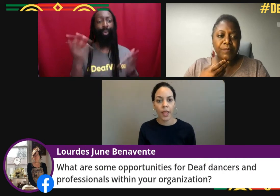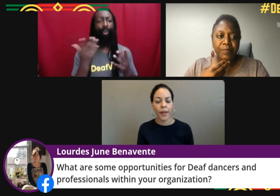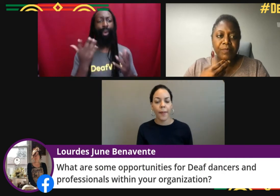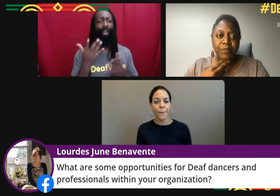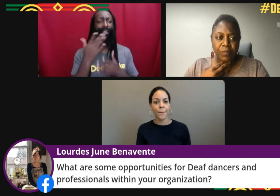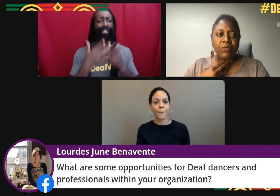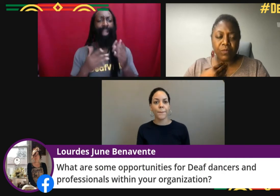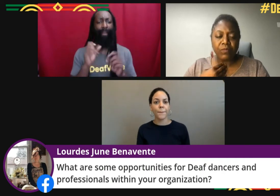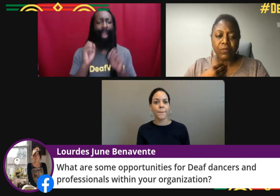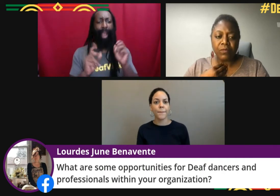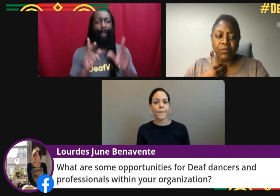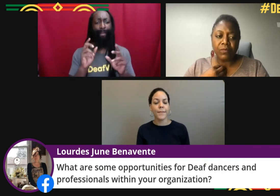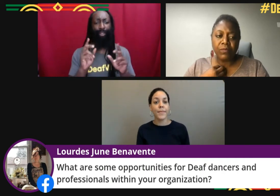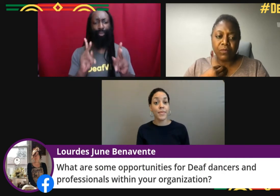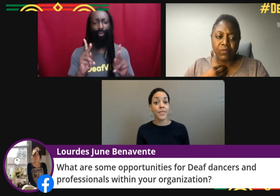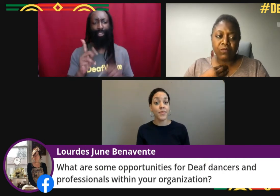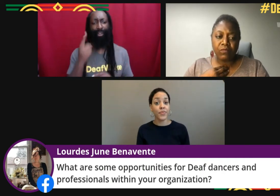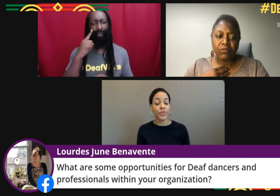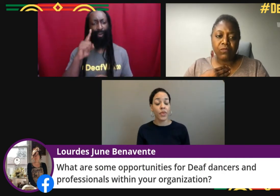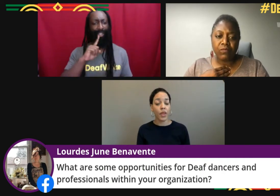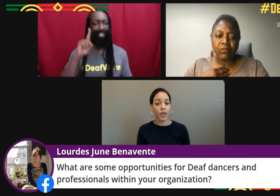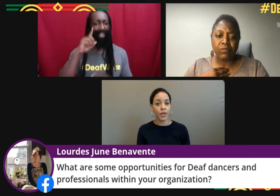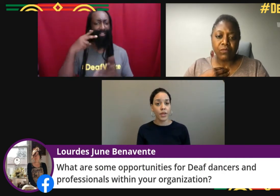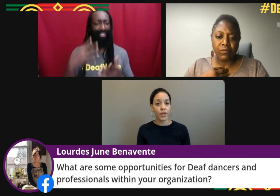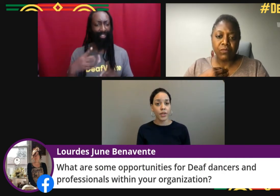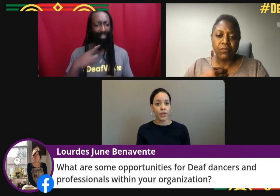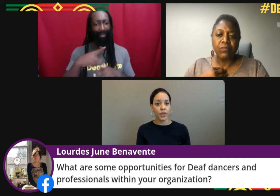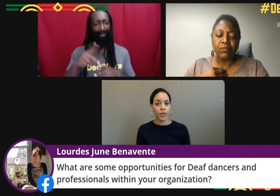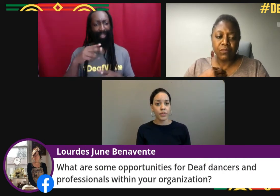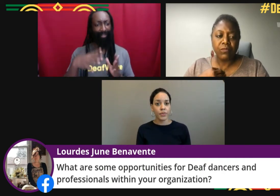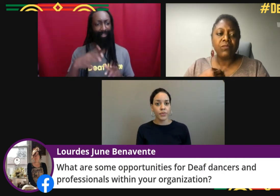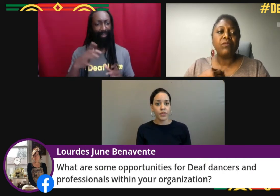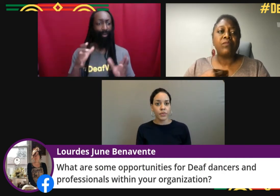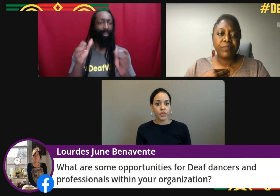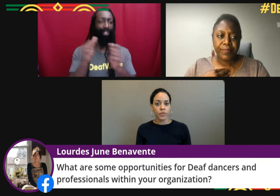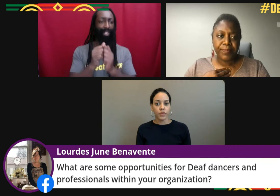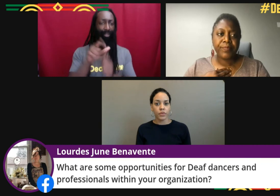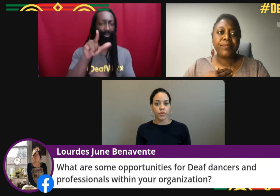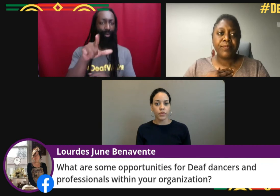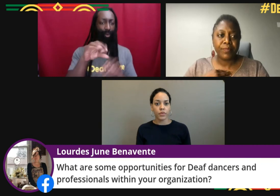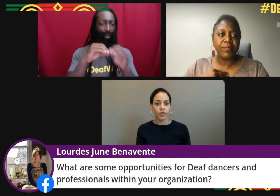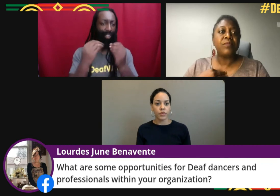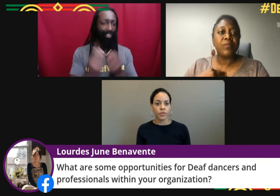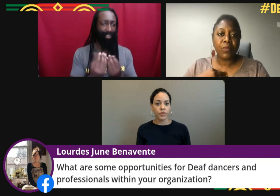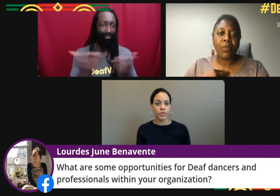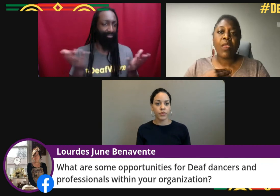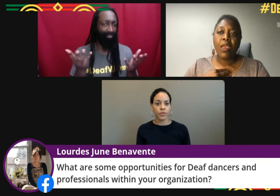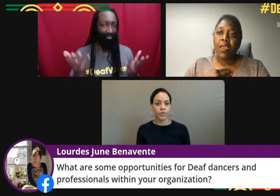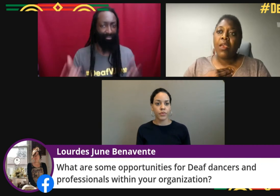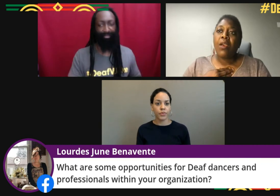So we have two more questions. What are some opportunities for deaf dancers and professionals within your organization?